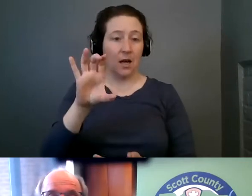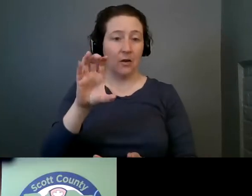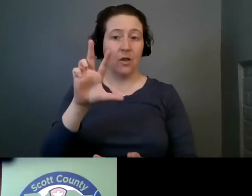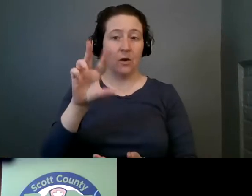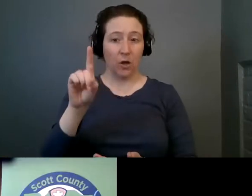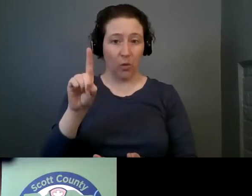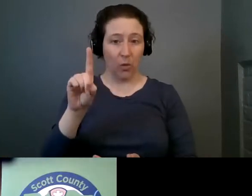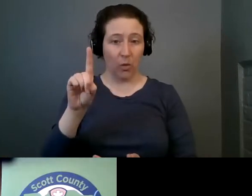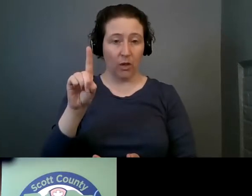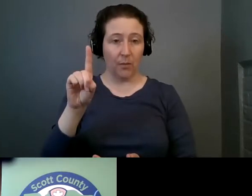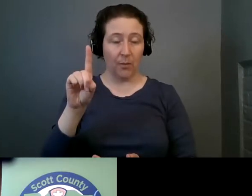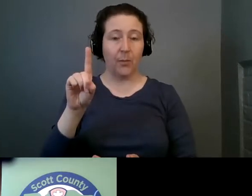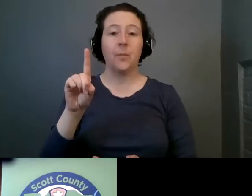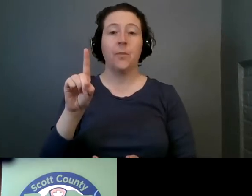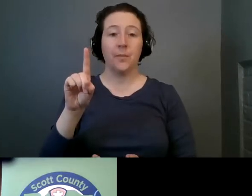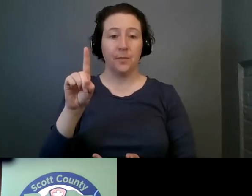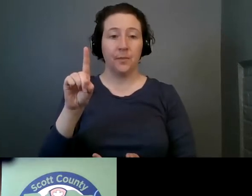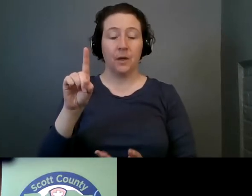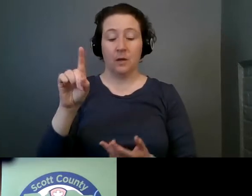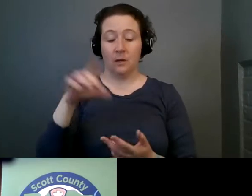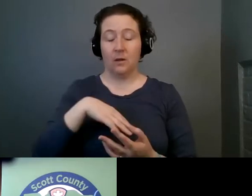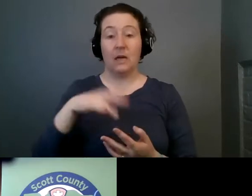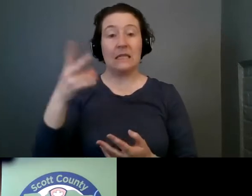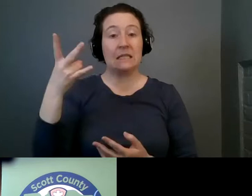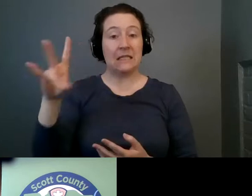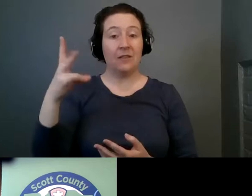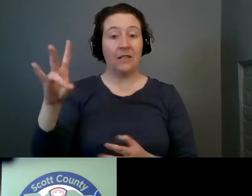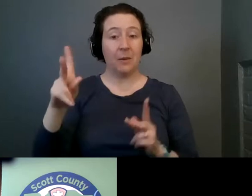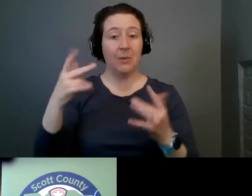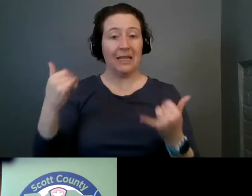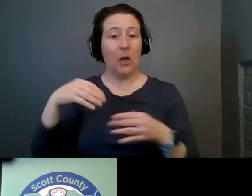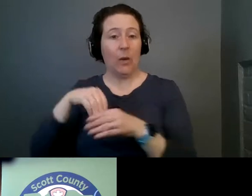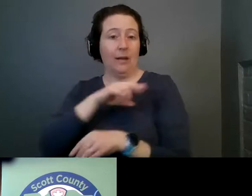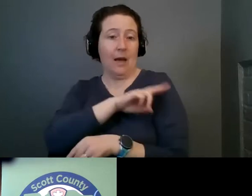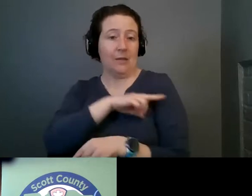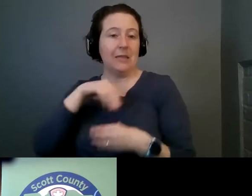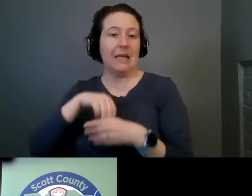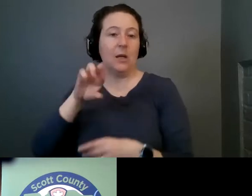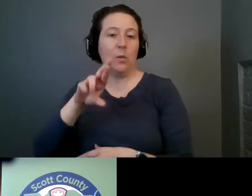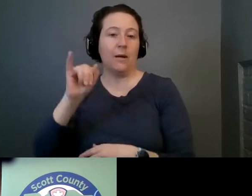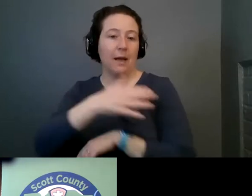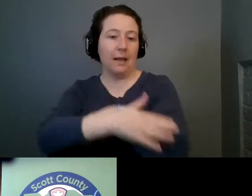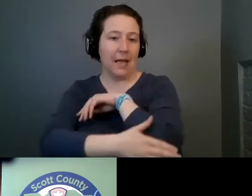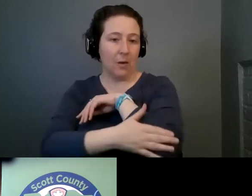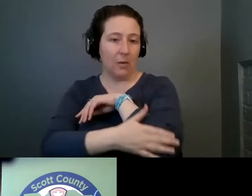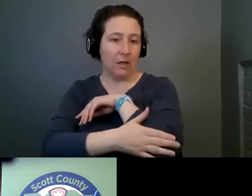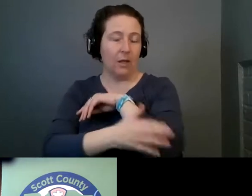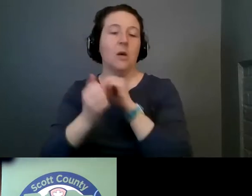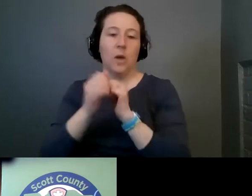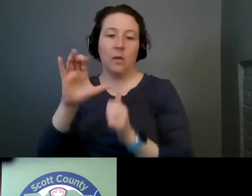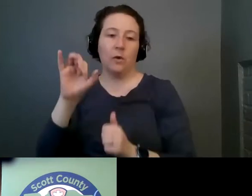12,831 total cases. 17 people are currently hospitalized in Rock Island County with